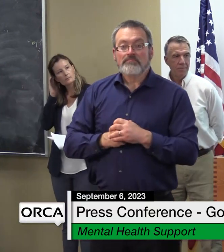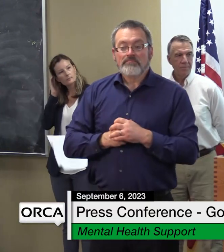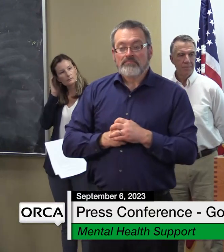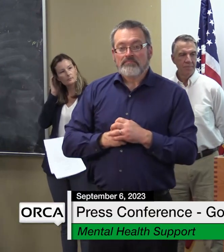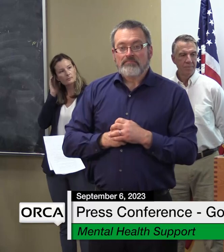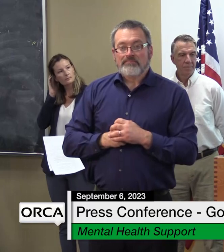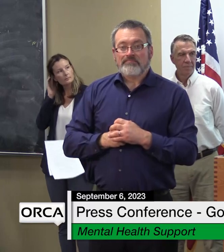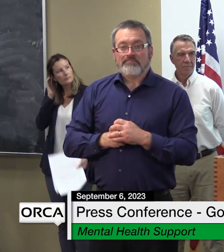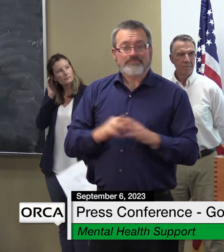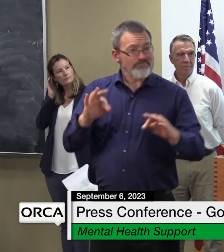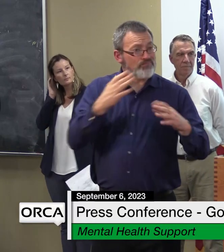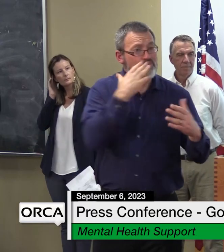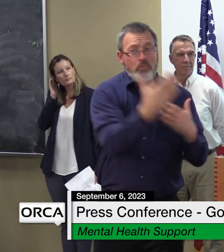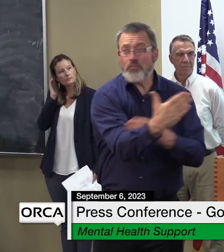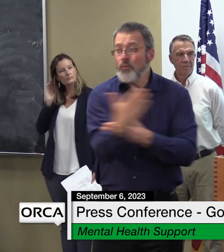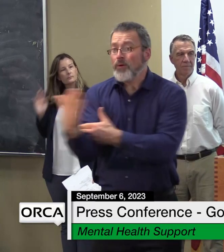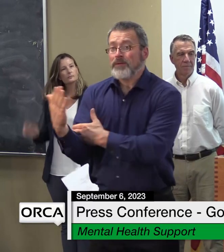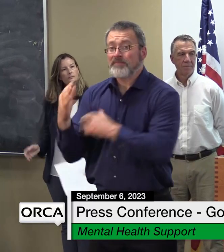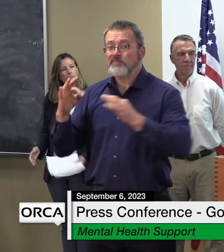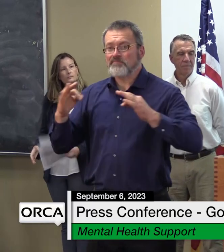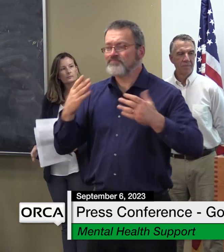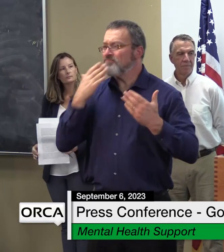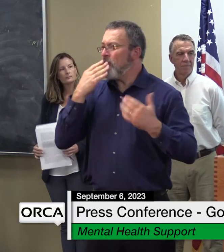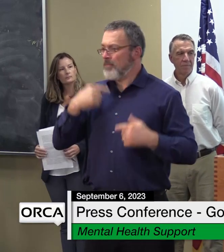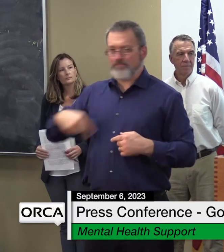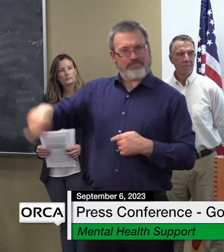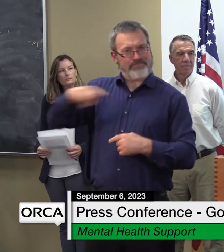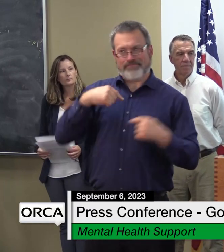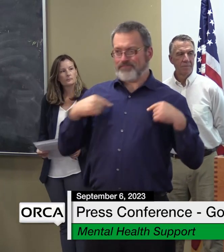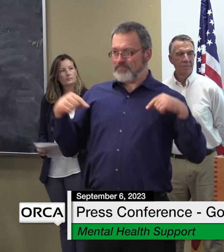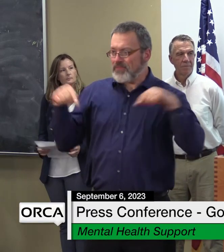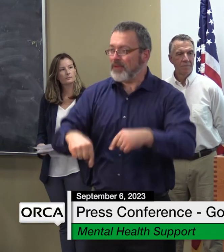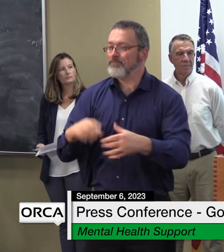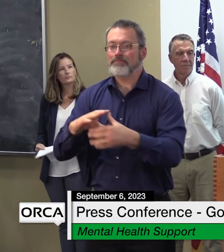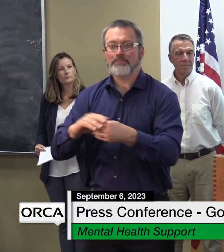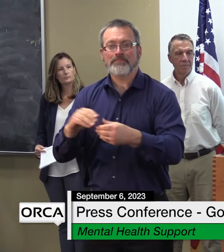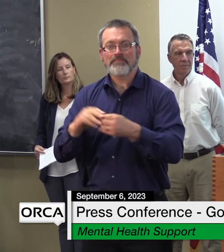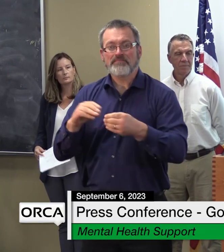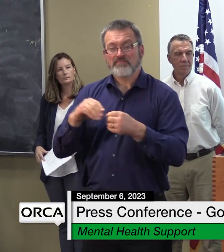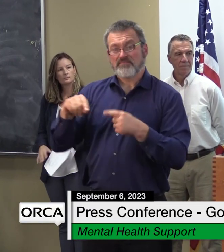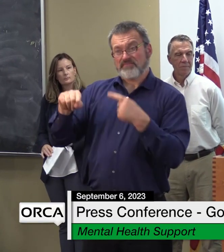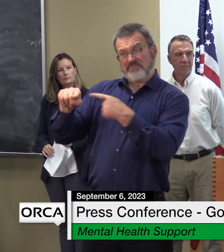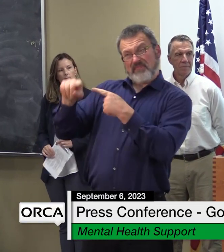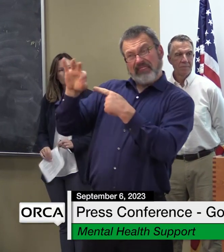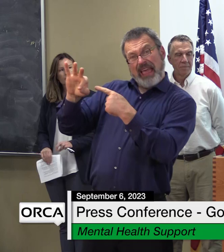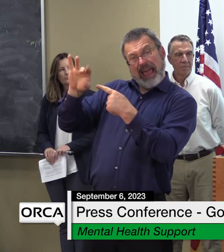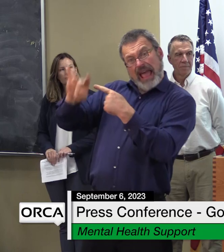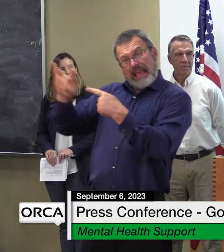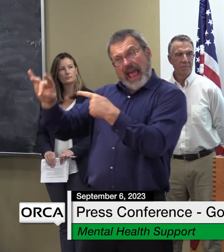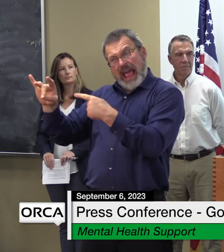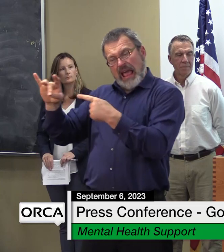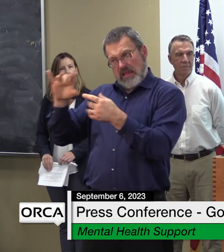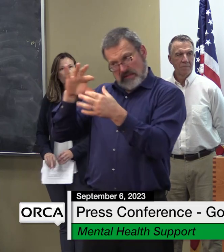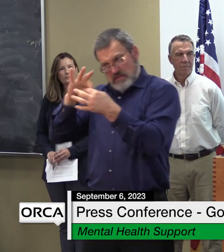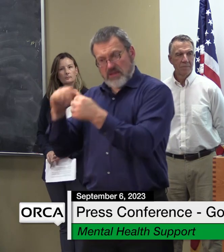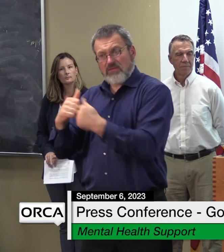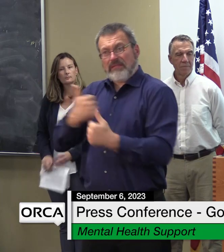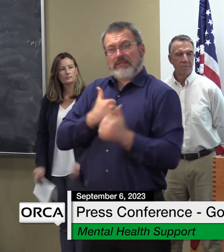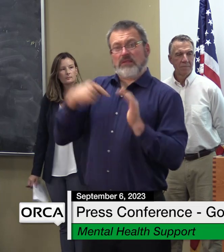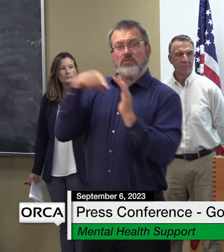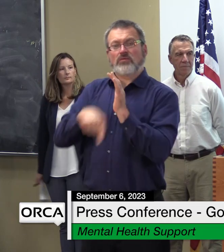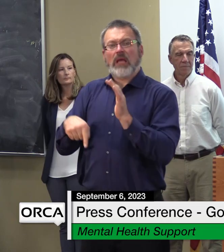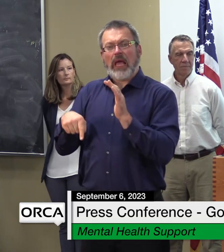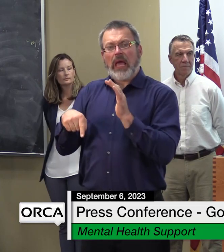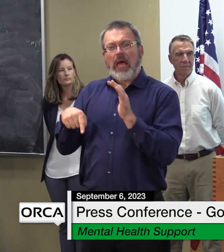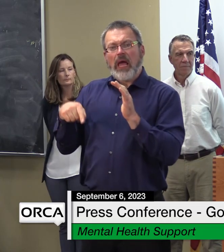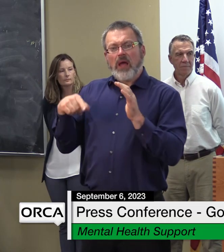Good morning, and thank you for inviting me here today. The 988 Suicide and Crisis Lifeline has its name for a reason, and I am reminded of it